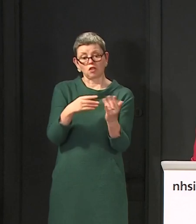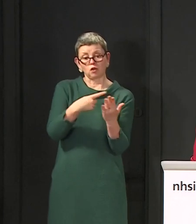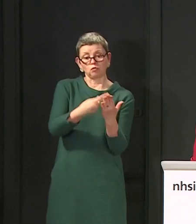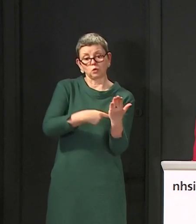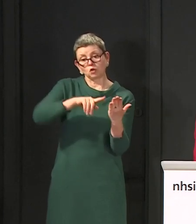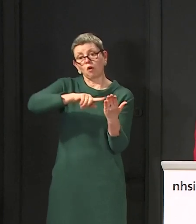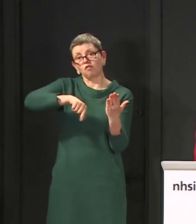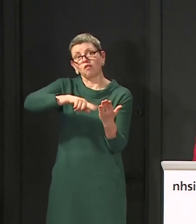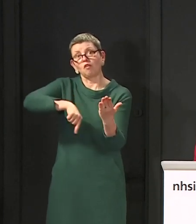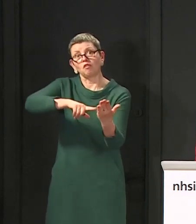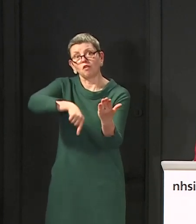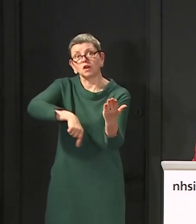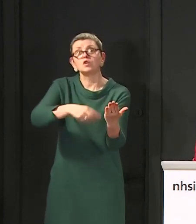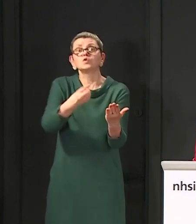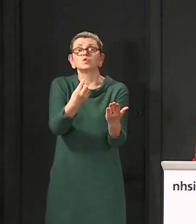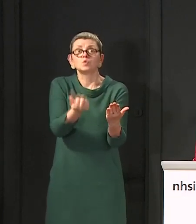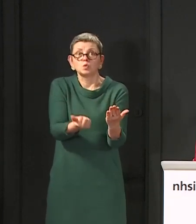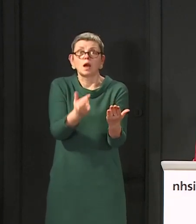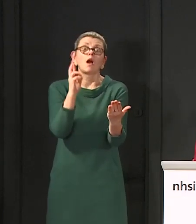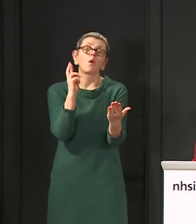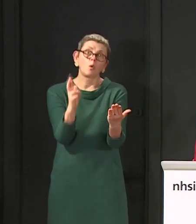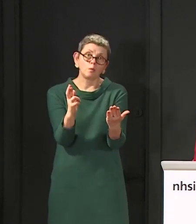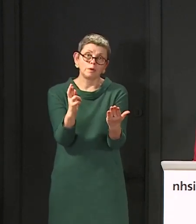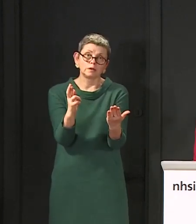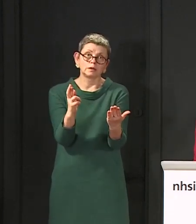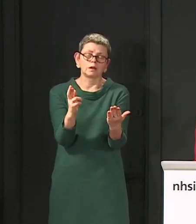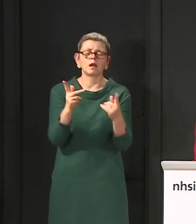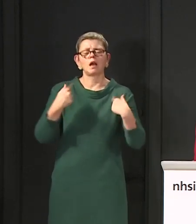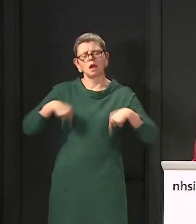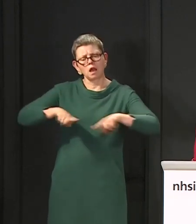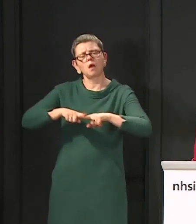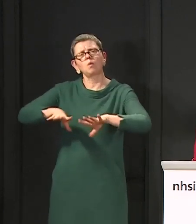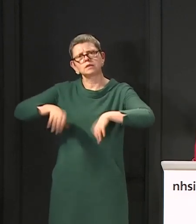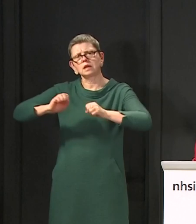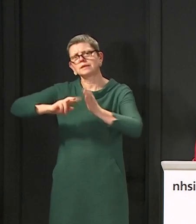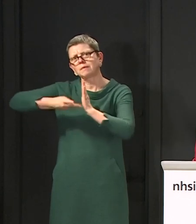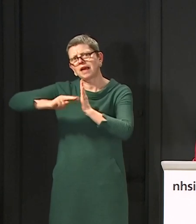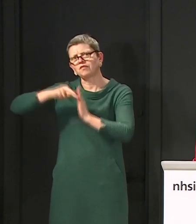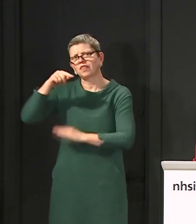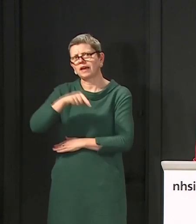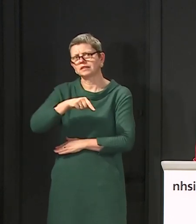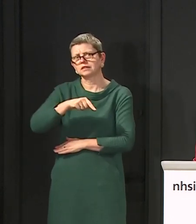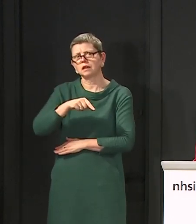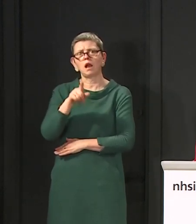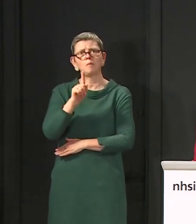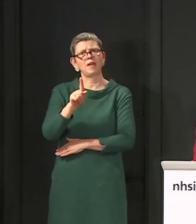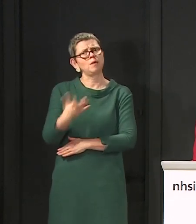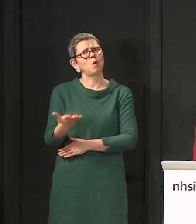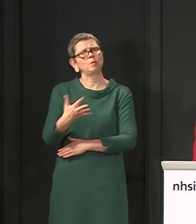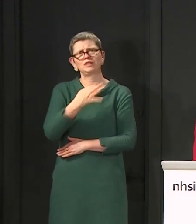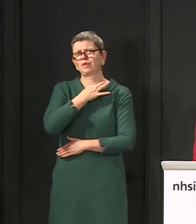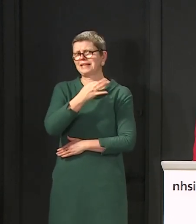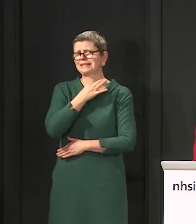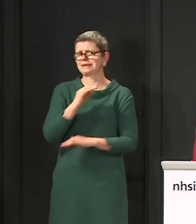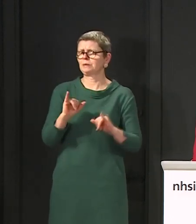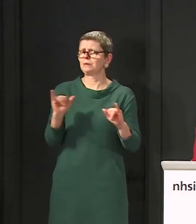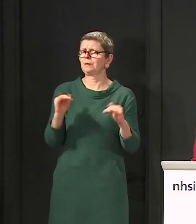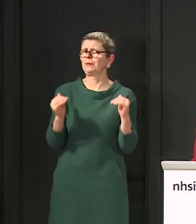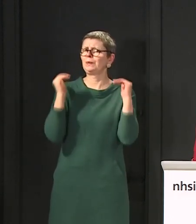ahead, and as I've set out already, we are making plans for that. But at the moment, the risks are still too